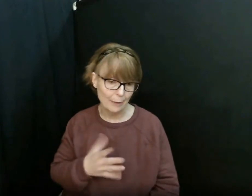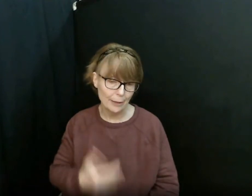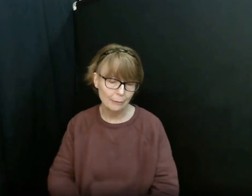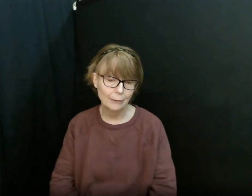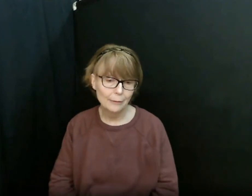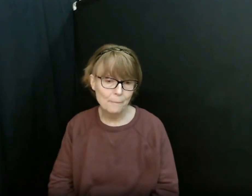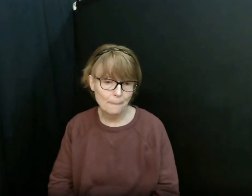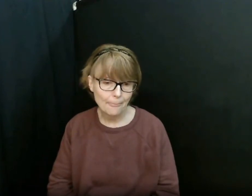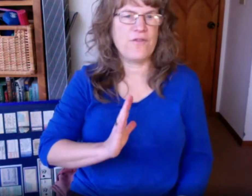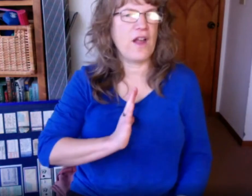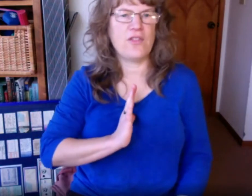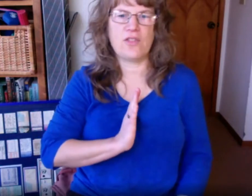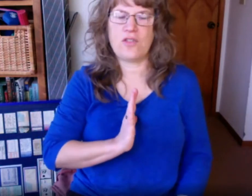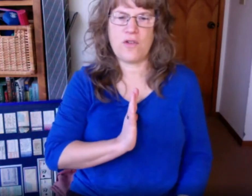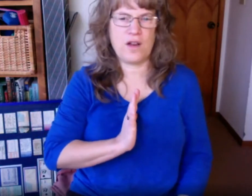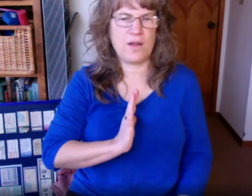way. Okay. And fine is just straight up fine.